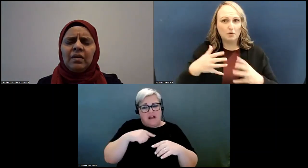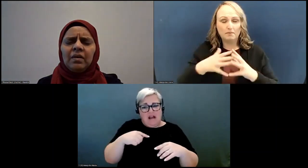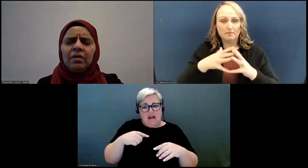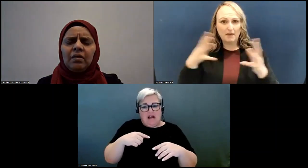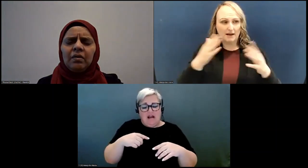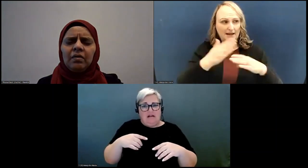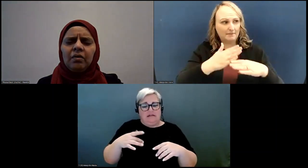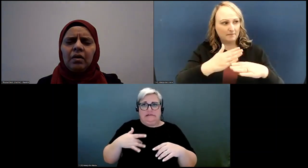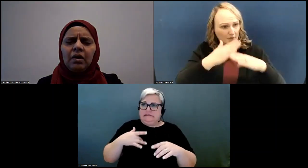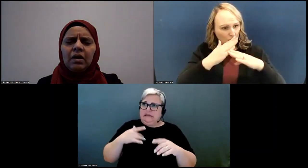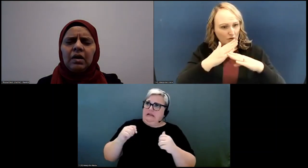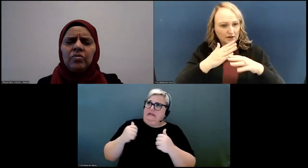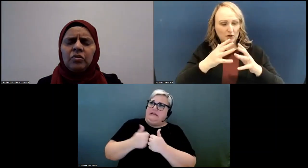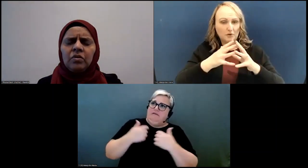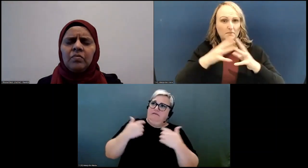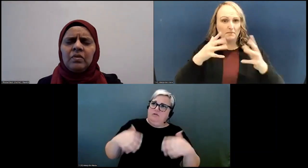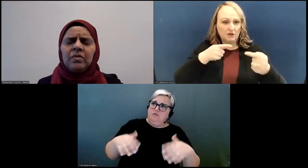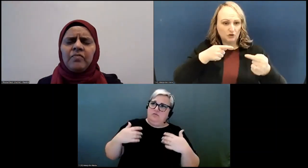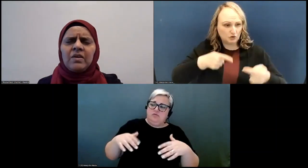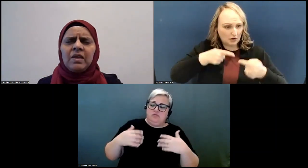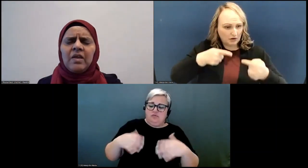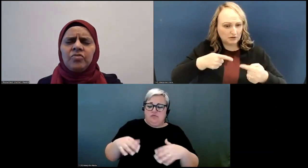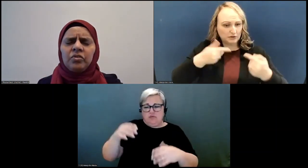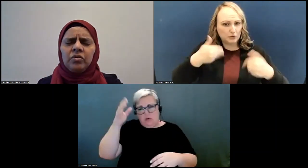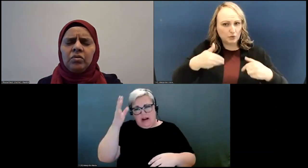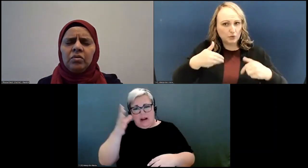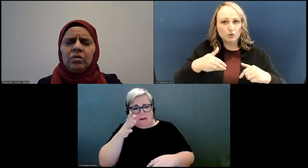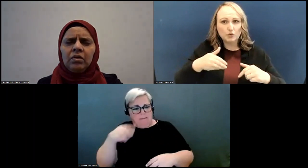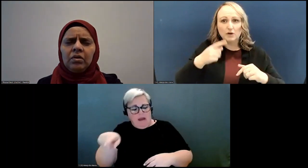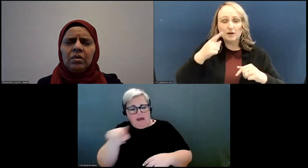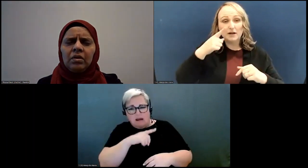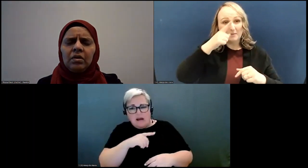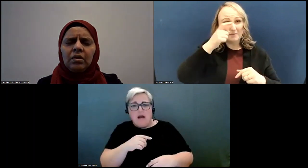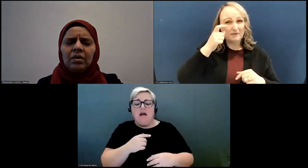face in terms of their financial